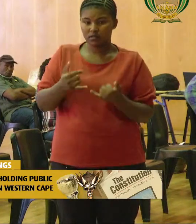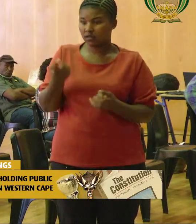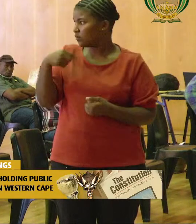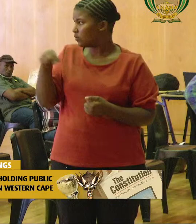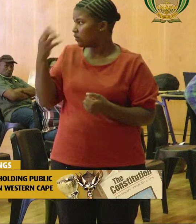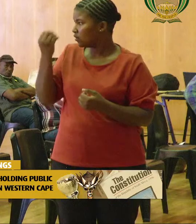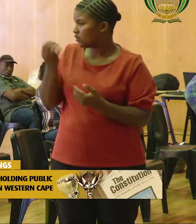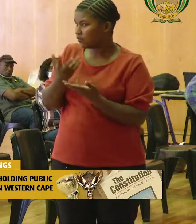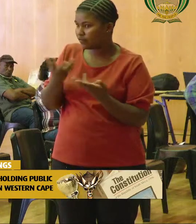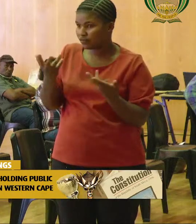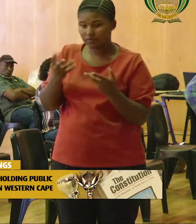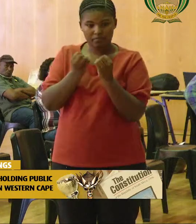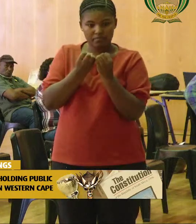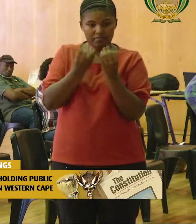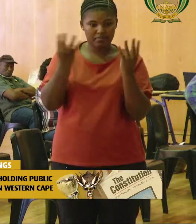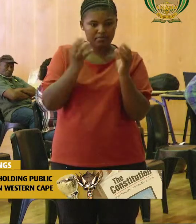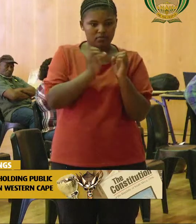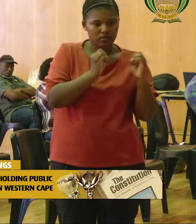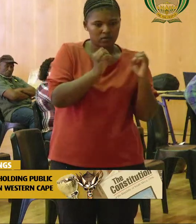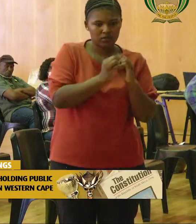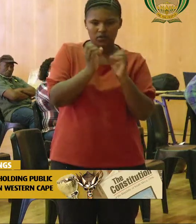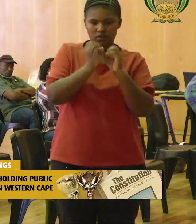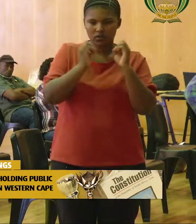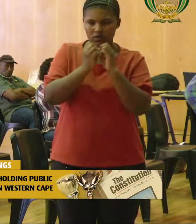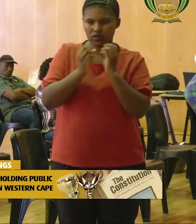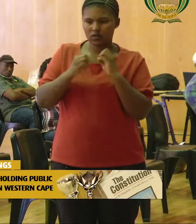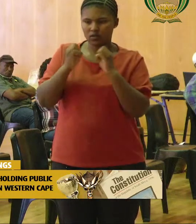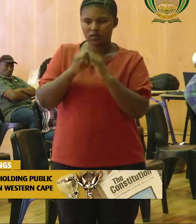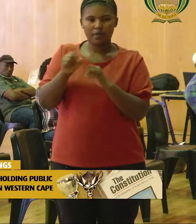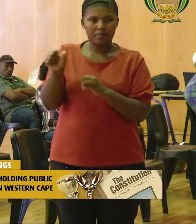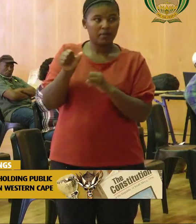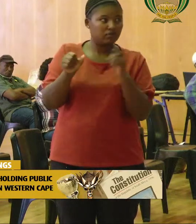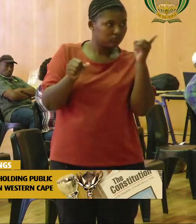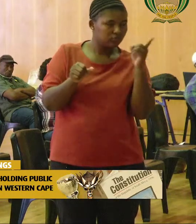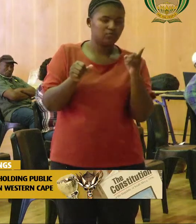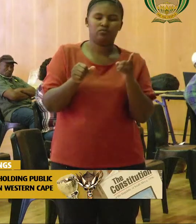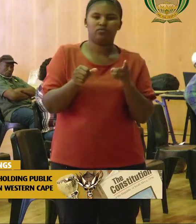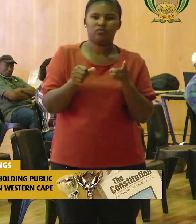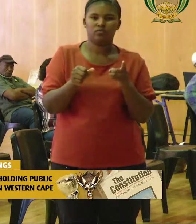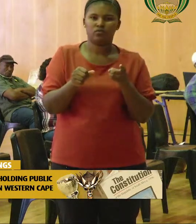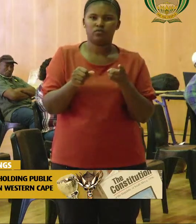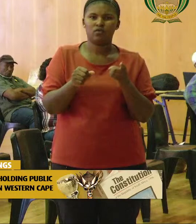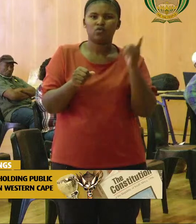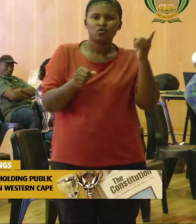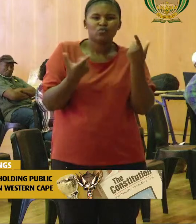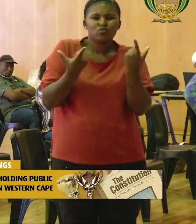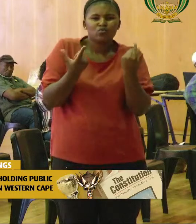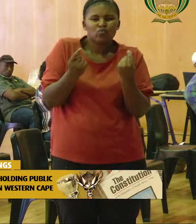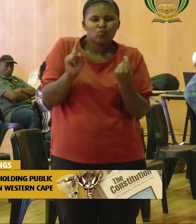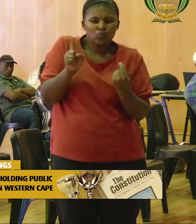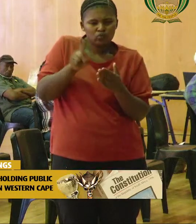so many organizations, it's coming back to you guys. What is it that you've